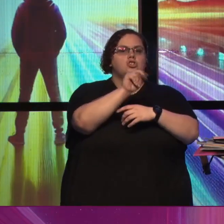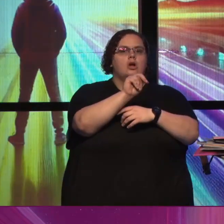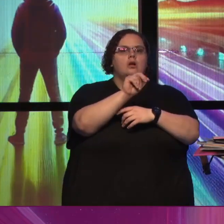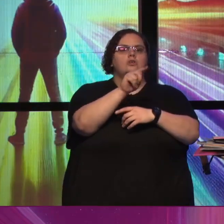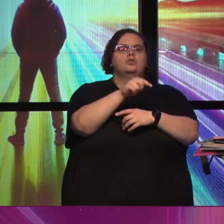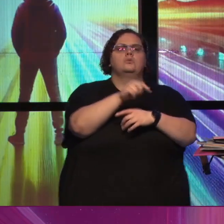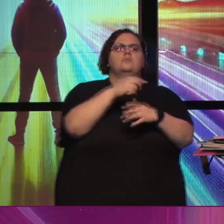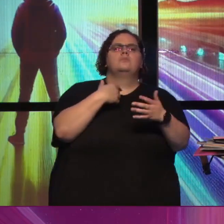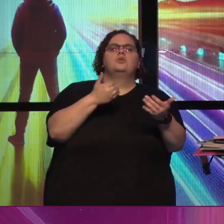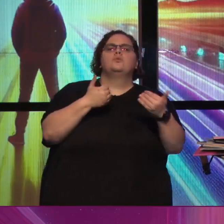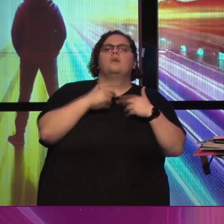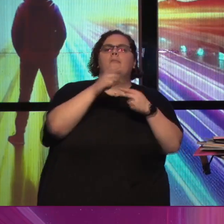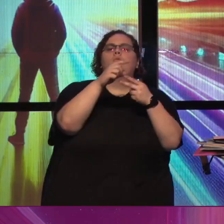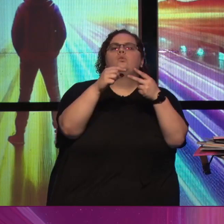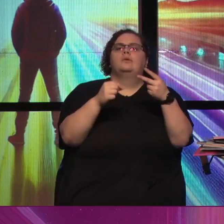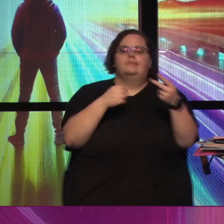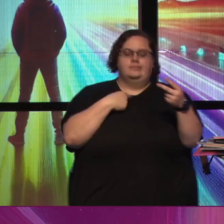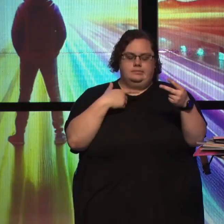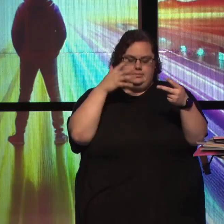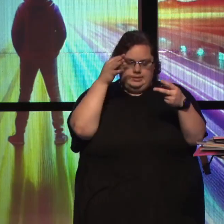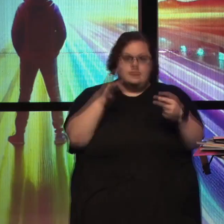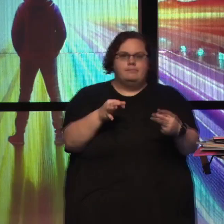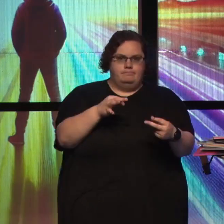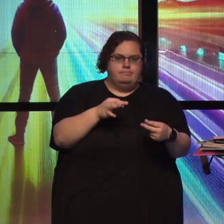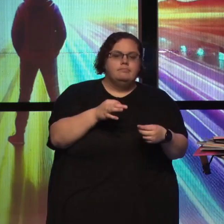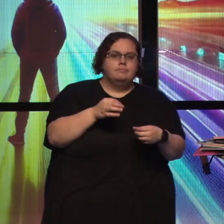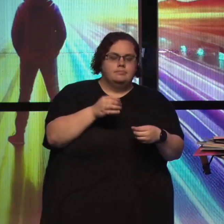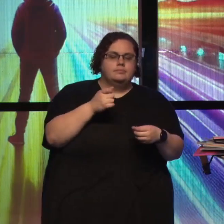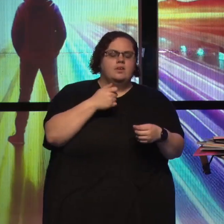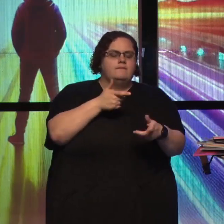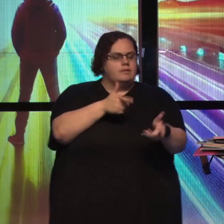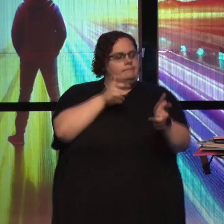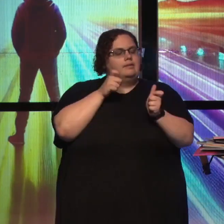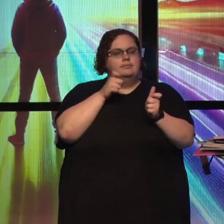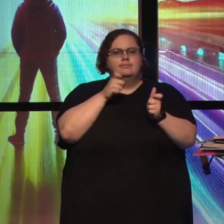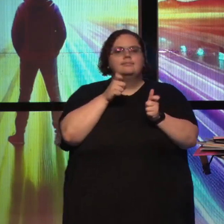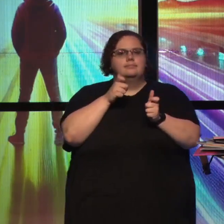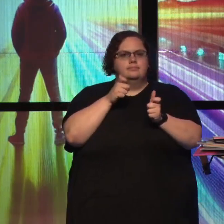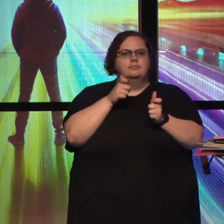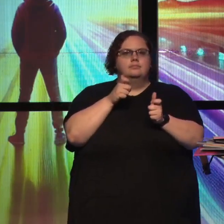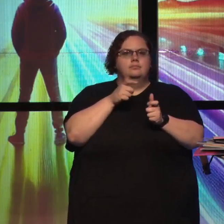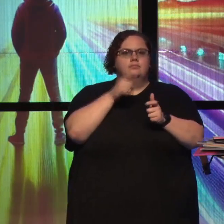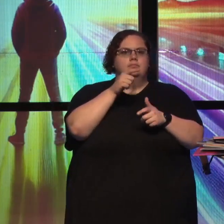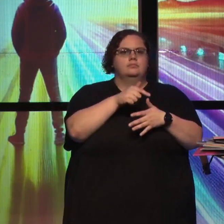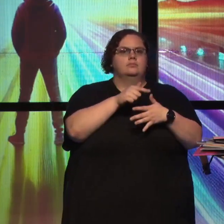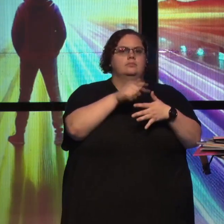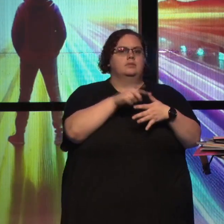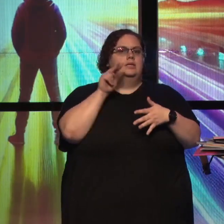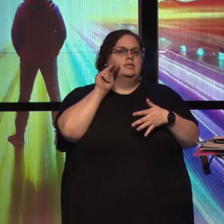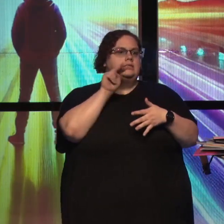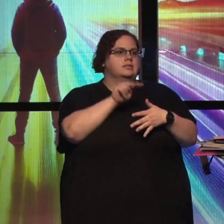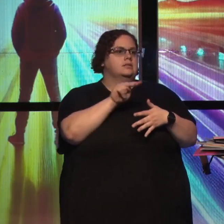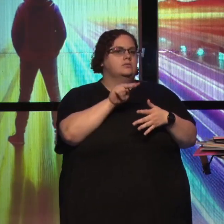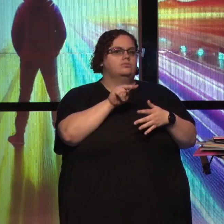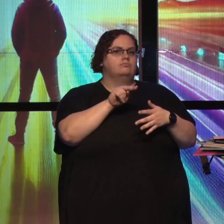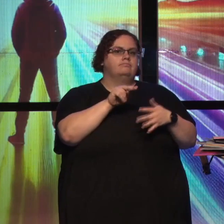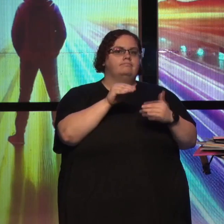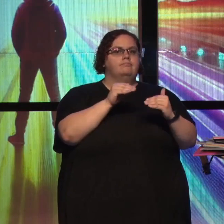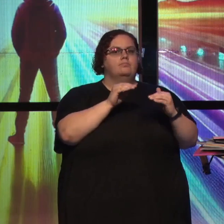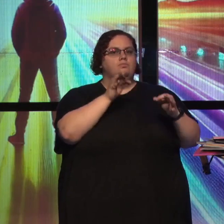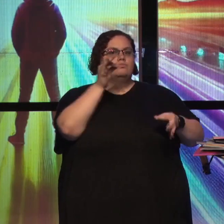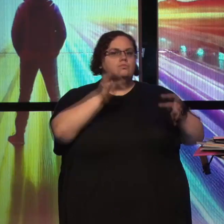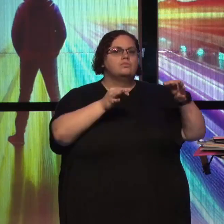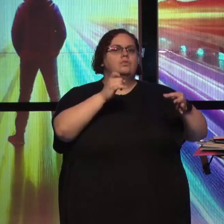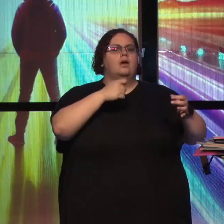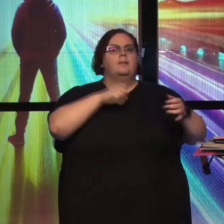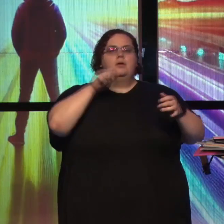he's saying you have some choices to make very, very quickly. John casts judgment on the dragon and the wild things in